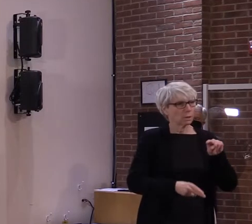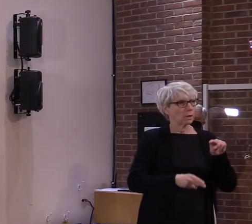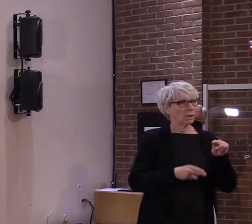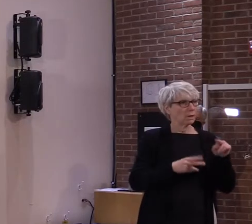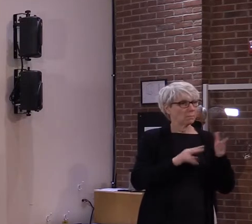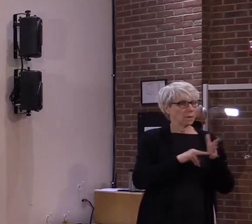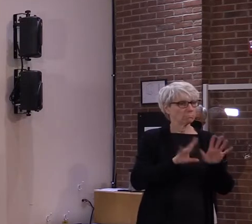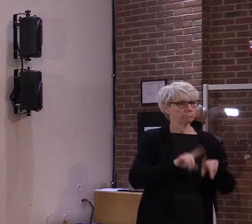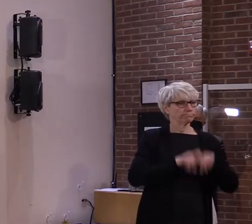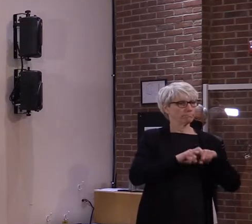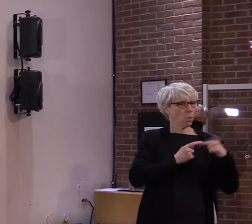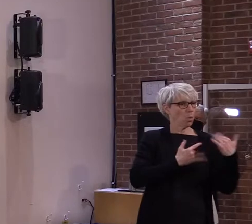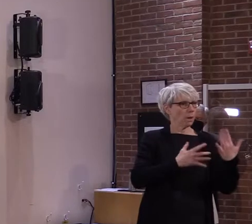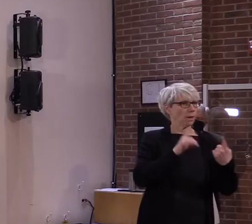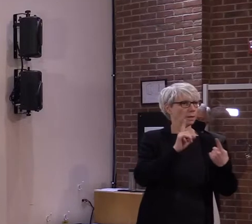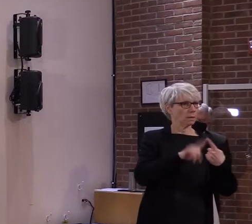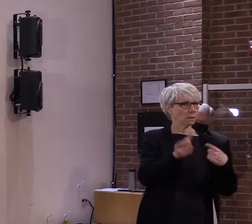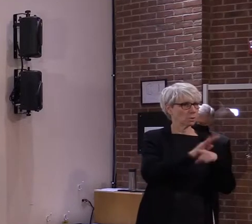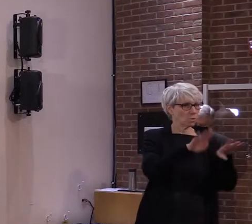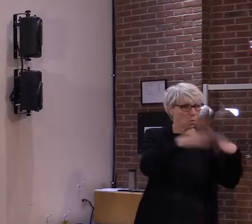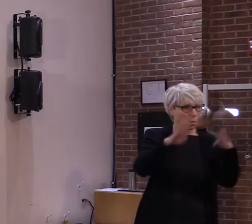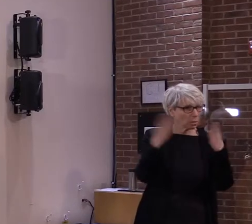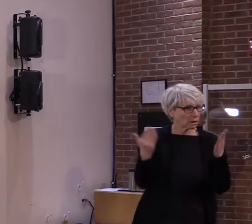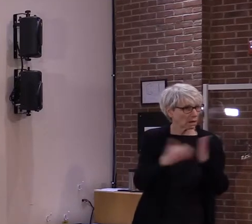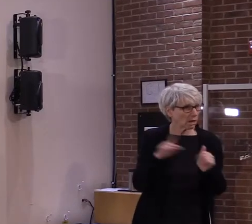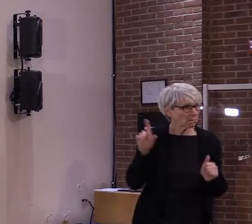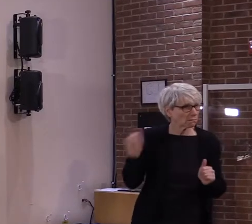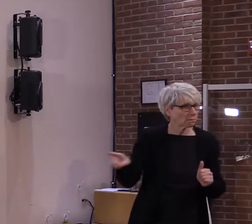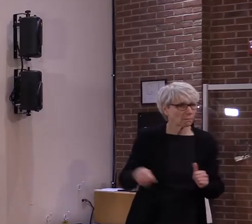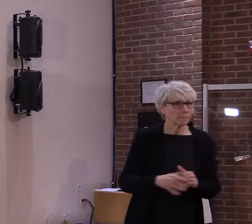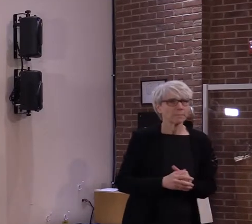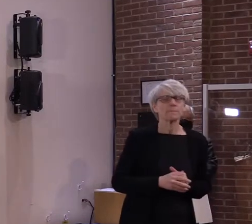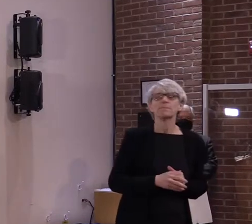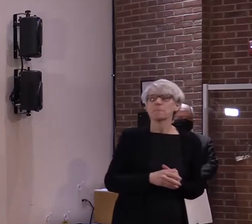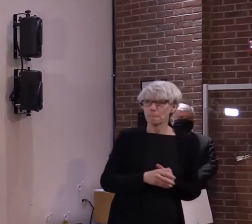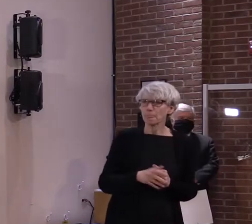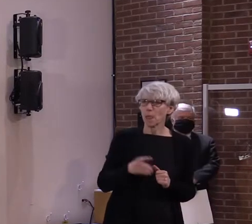take a crack at that. My initial answer is that